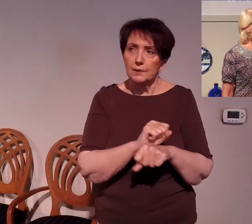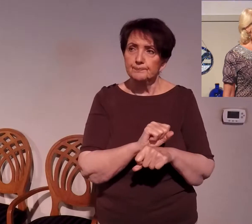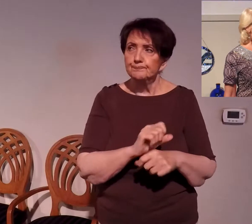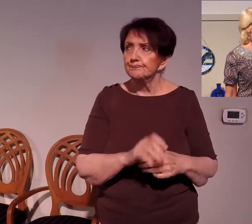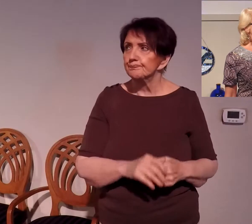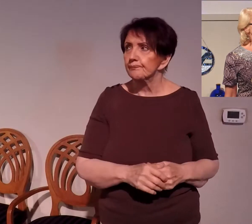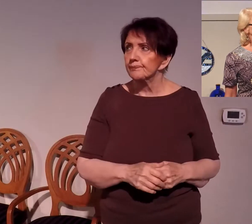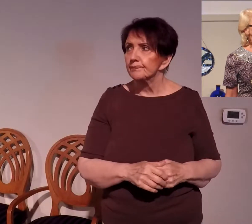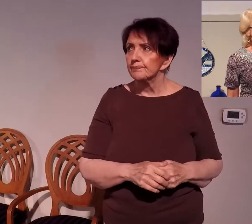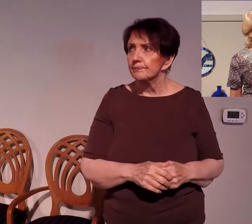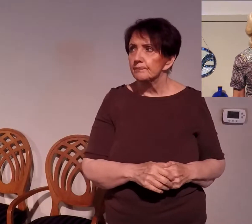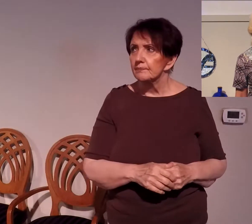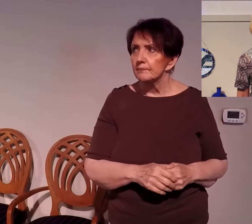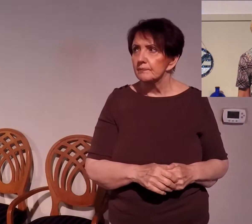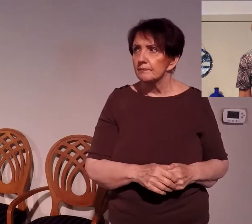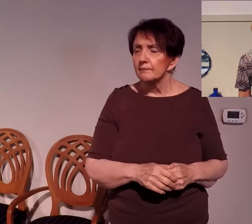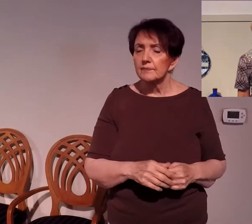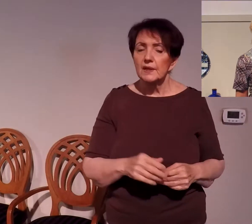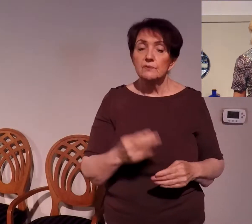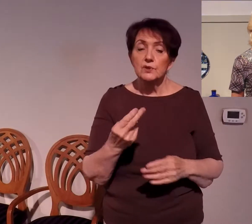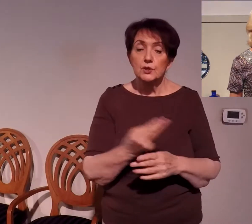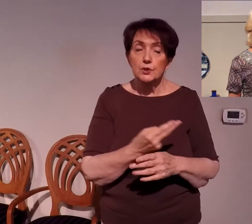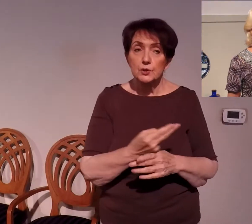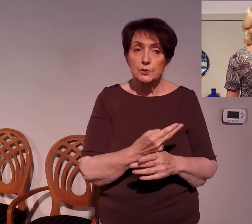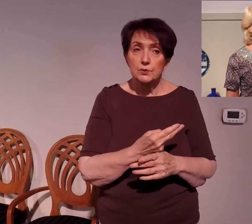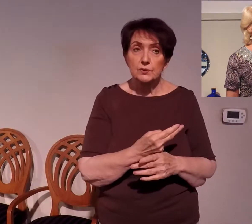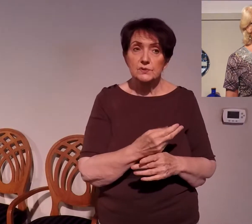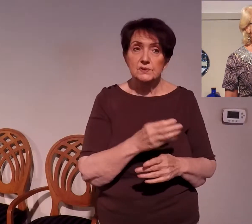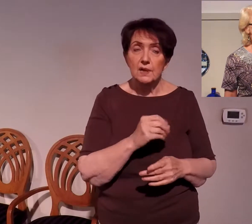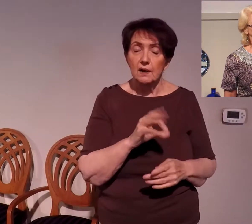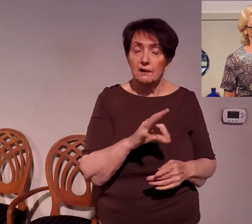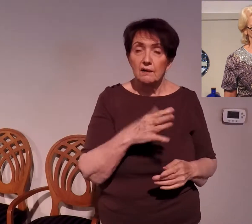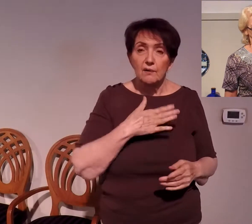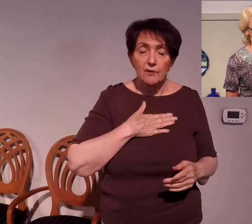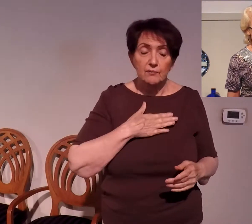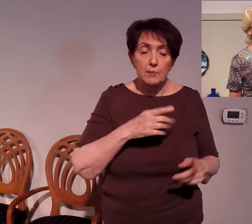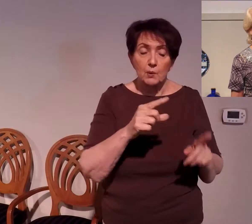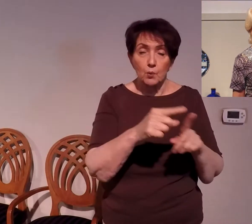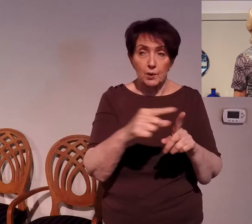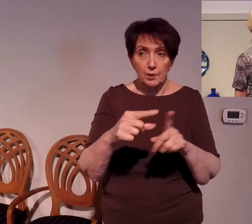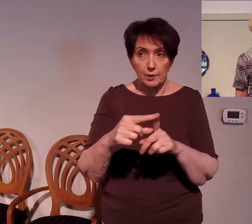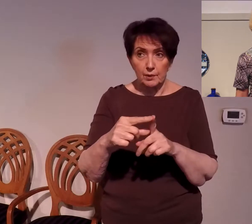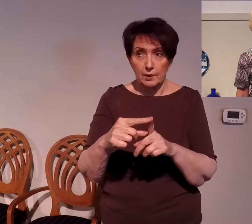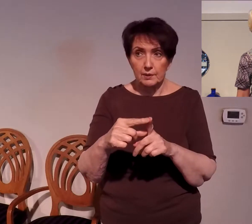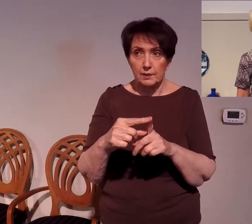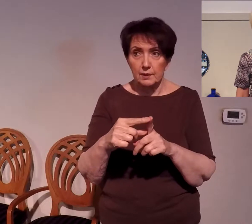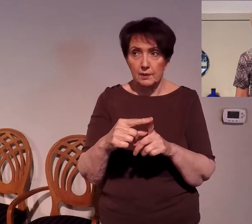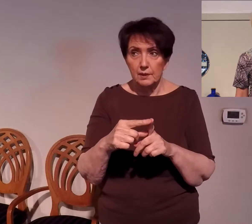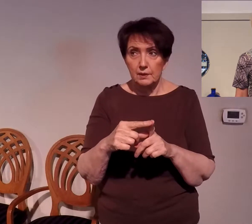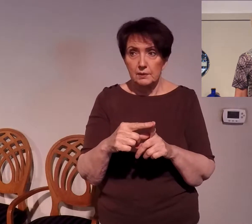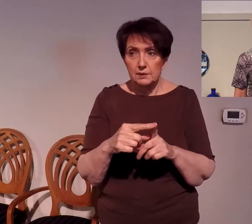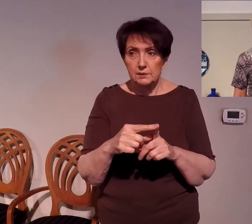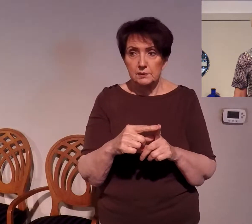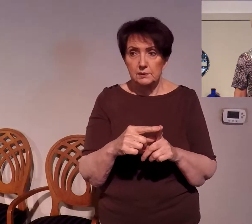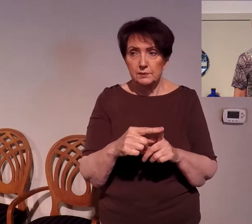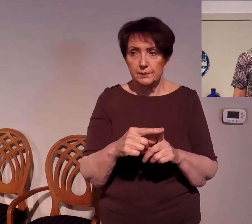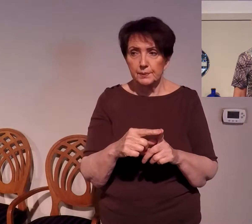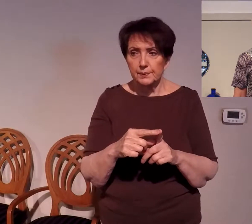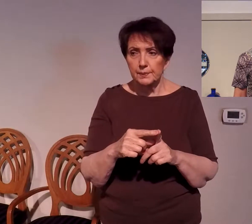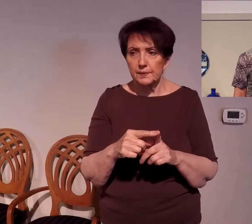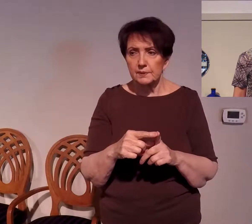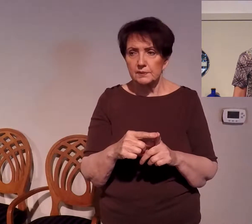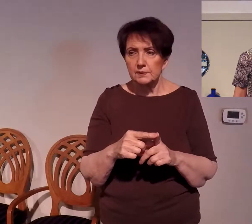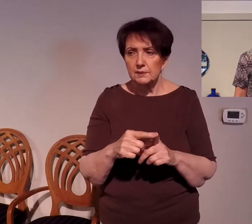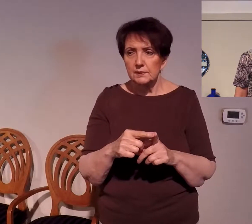And that it is in the deliberate use of my word, not just, again, an